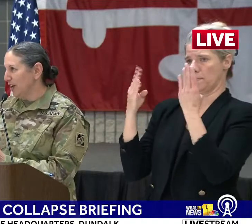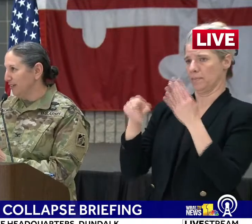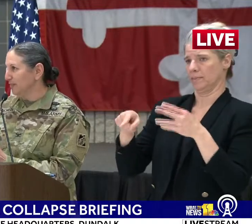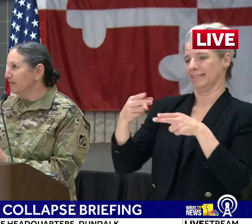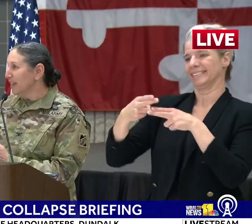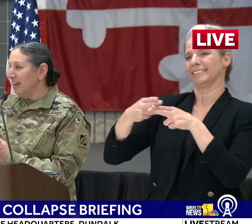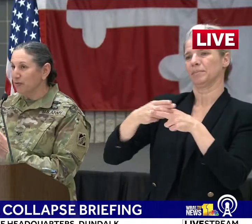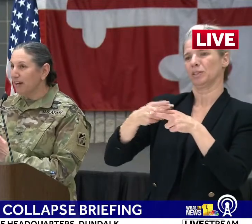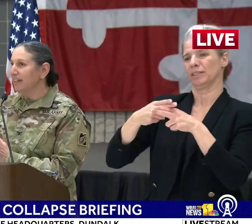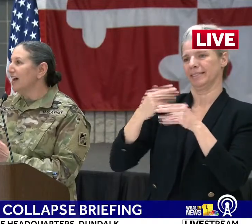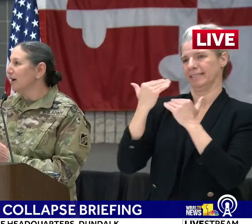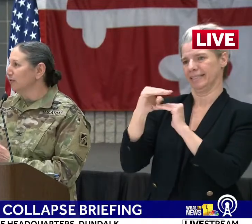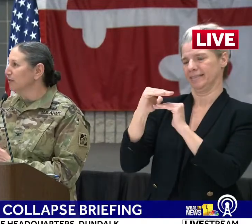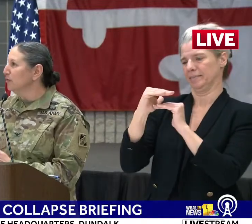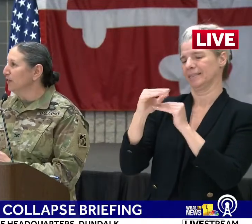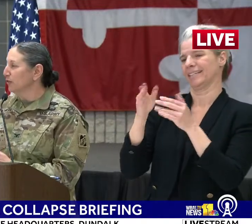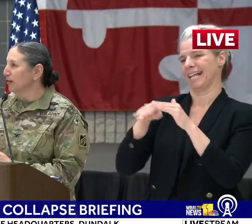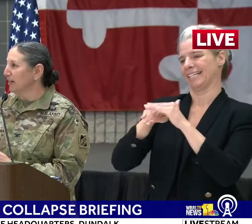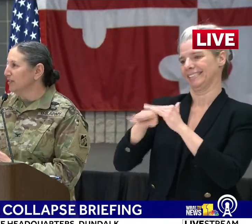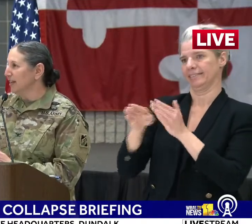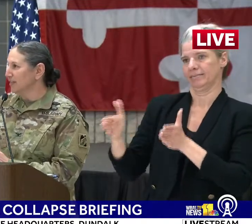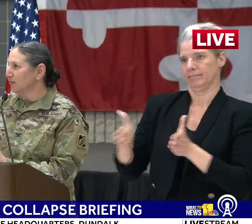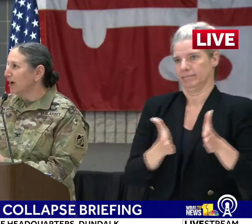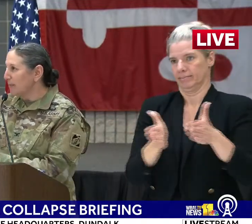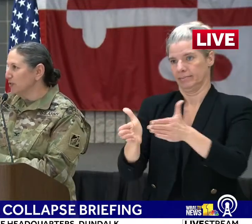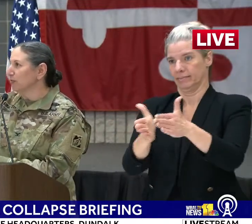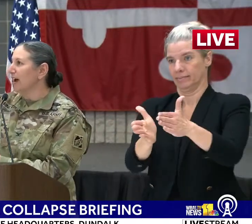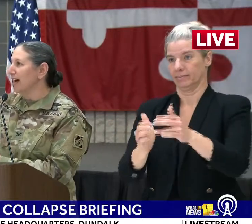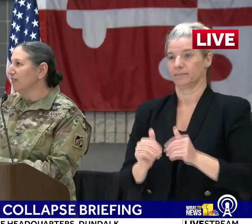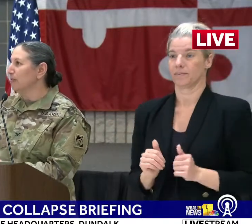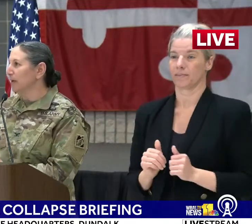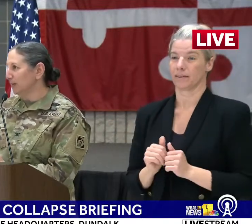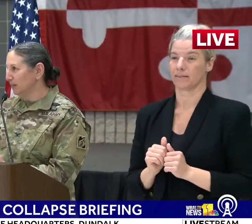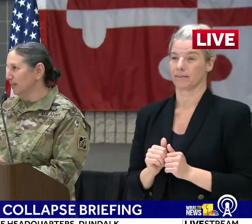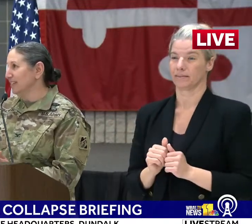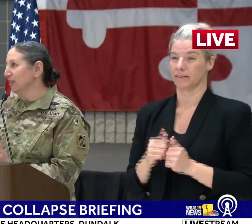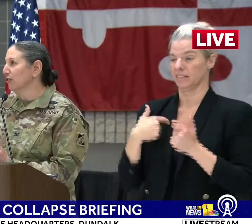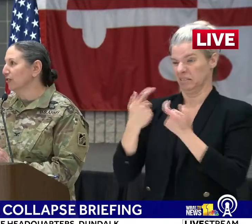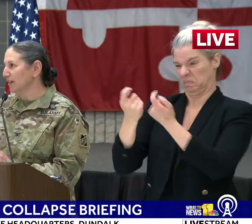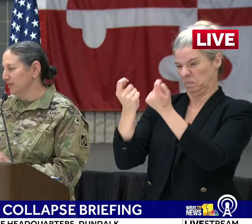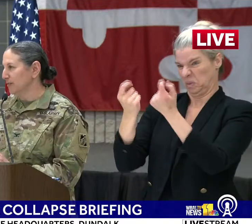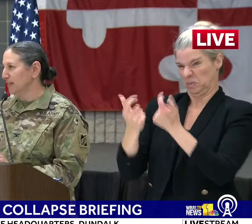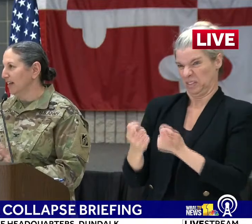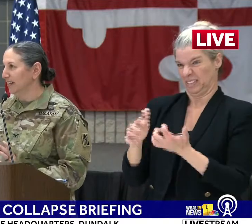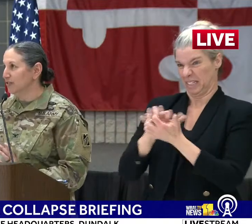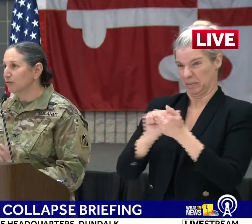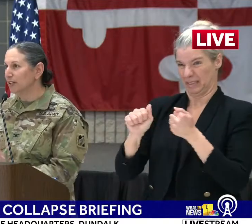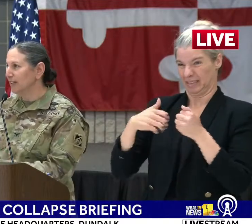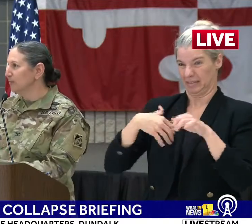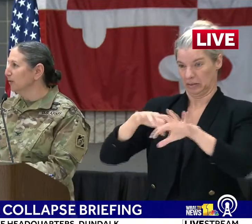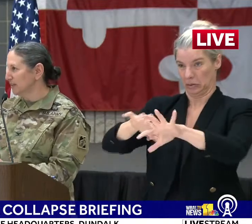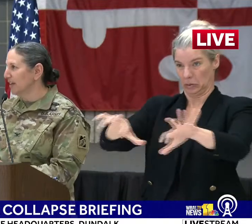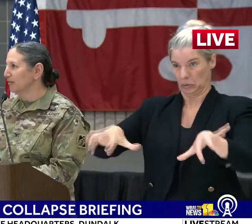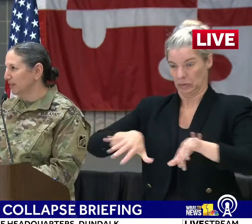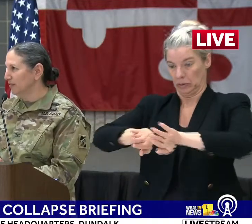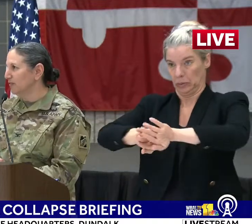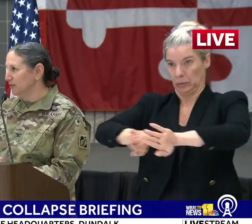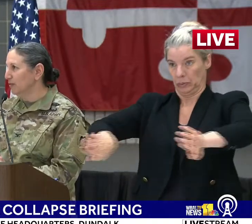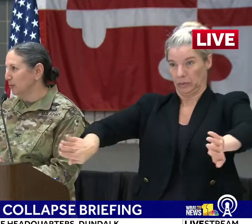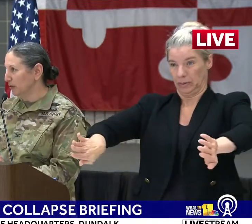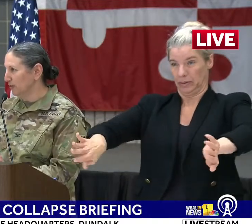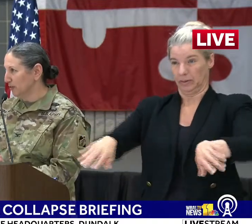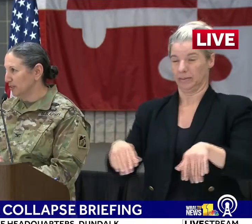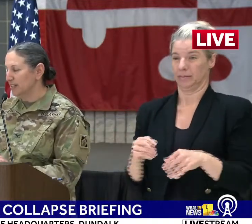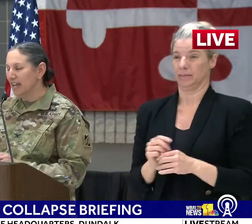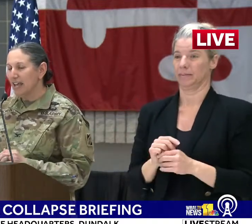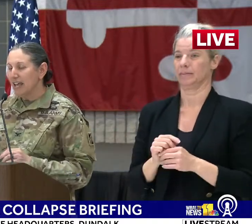limited access channel. And right now we're removing the wreckage that's wrapped around the pillar that's across from the dolly. It's really important to get